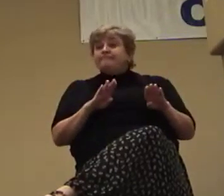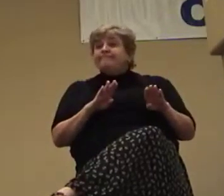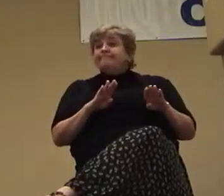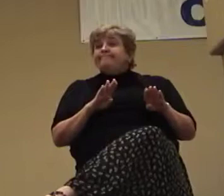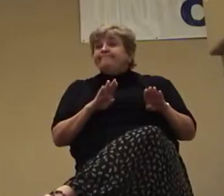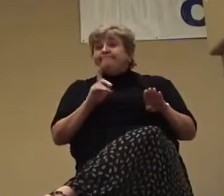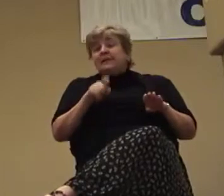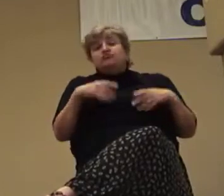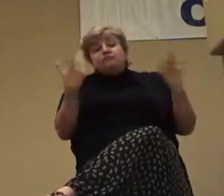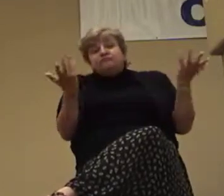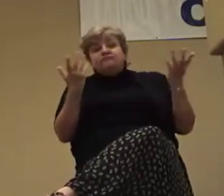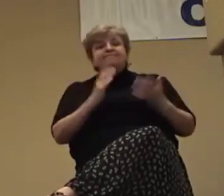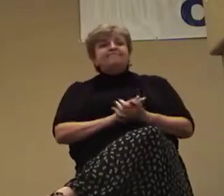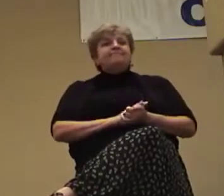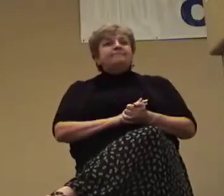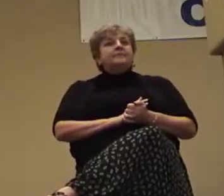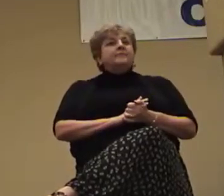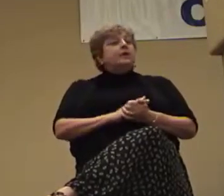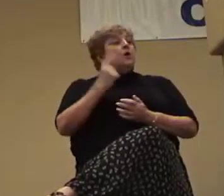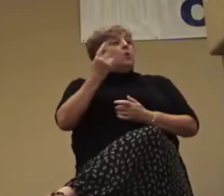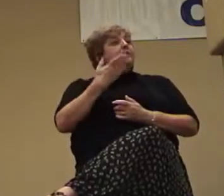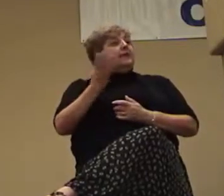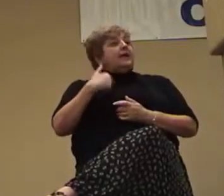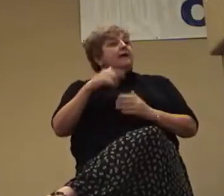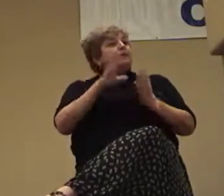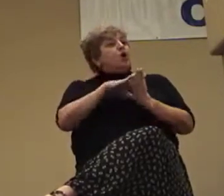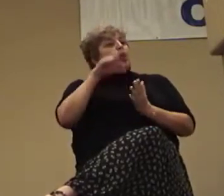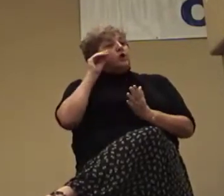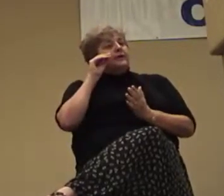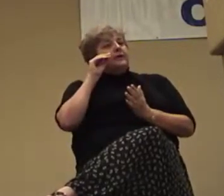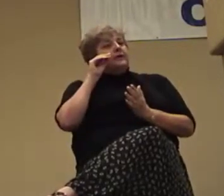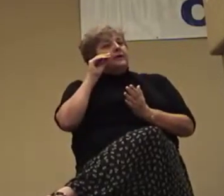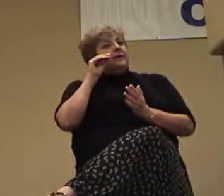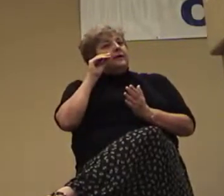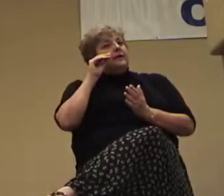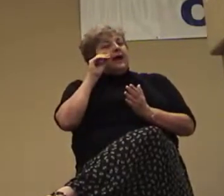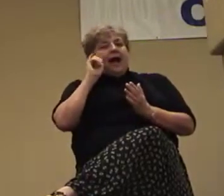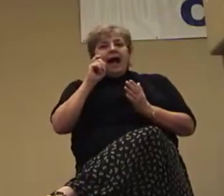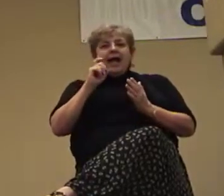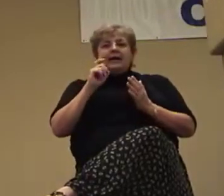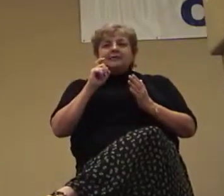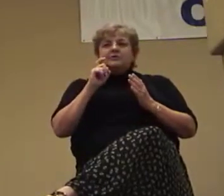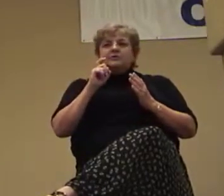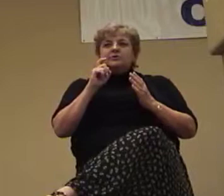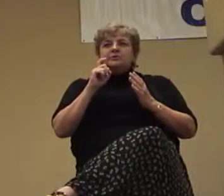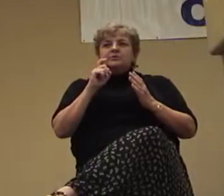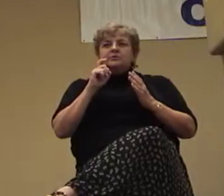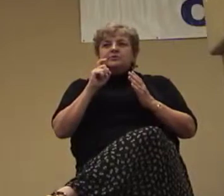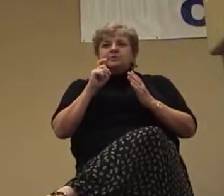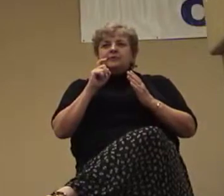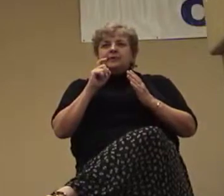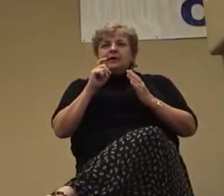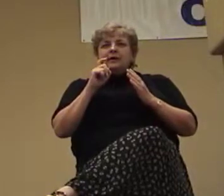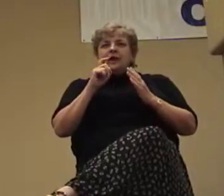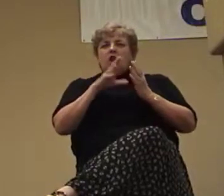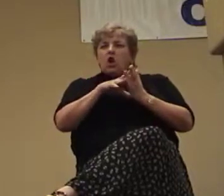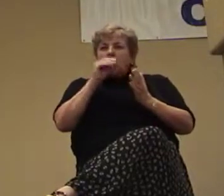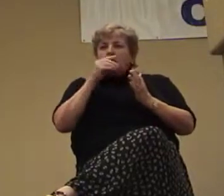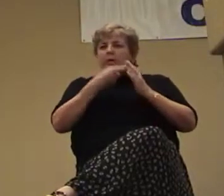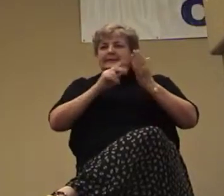the one thing I have learned, because I had to redefine what is love, what does it look like? What does it consist of? What is a relationship?